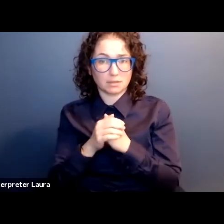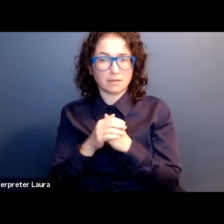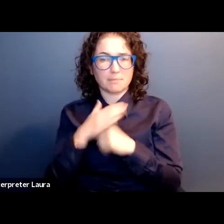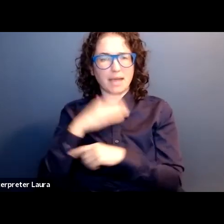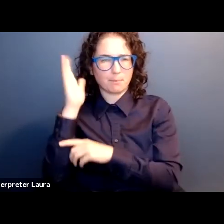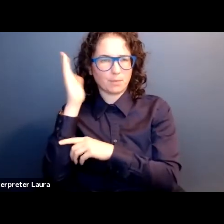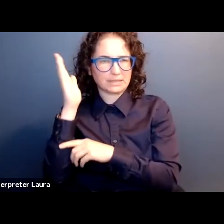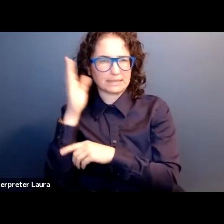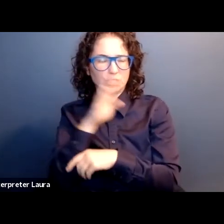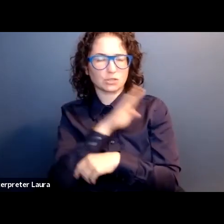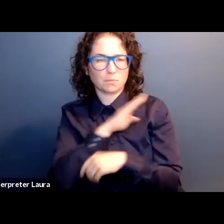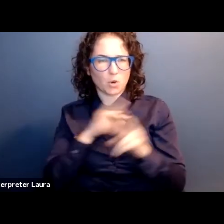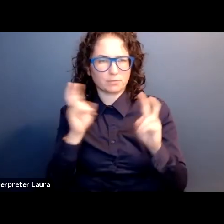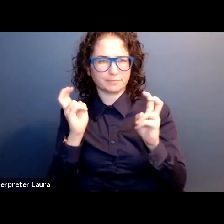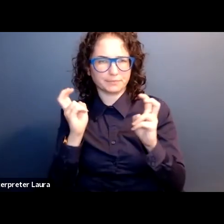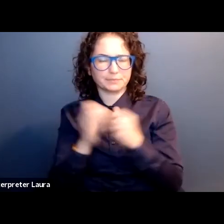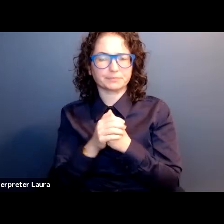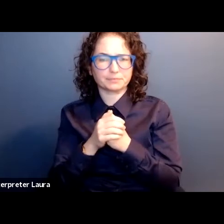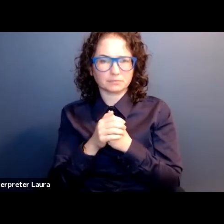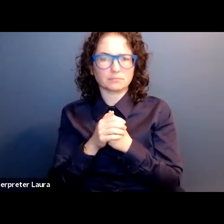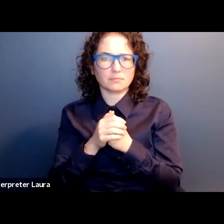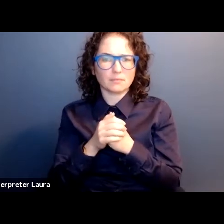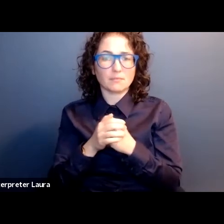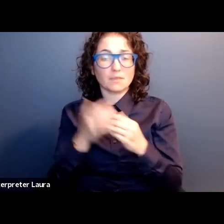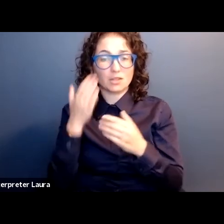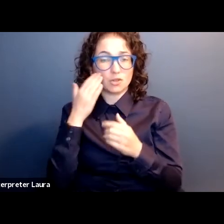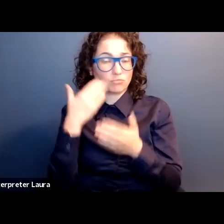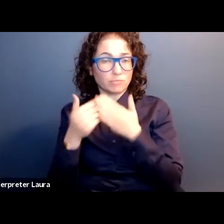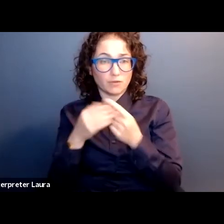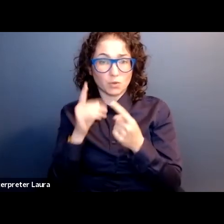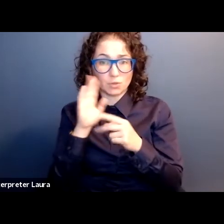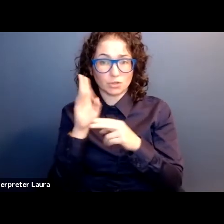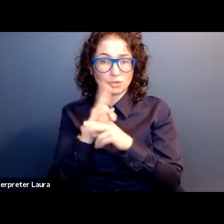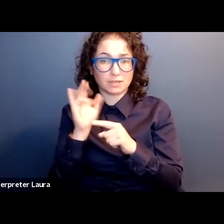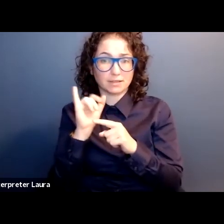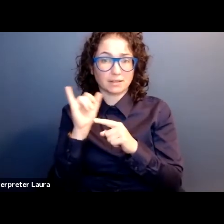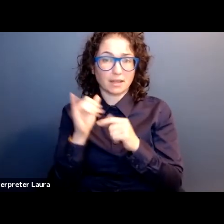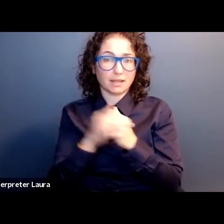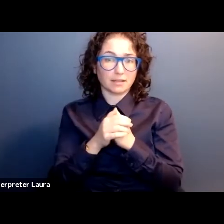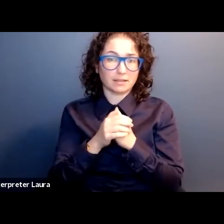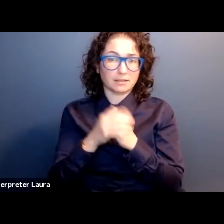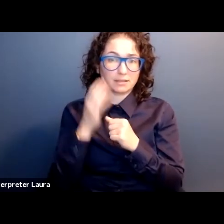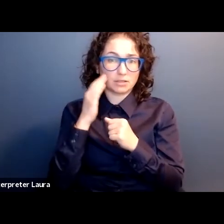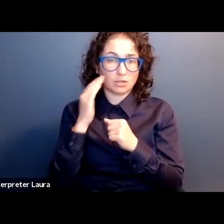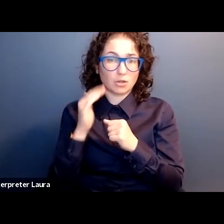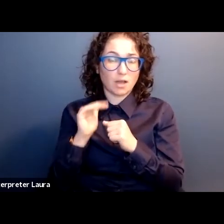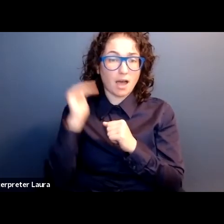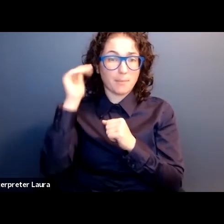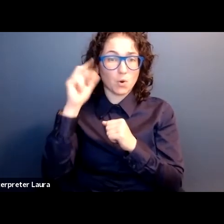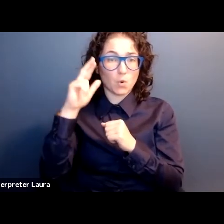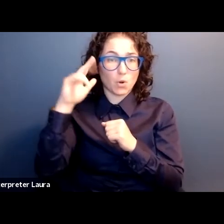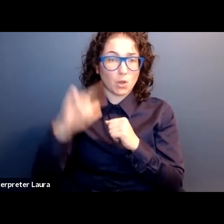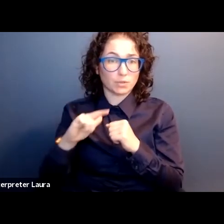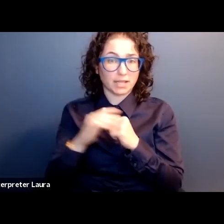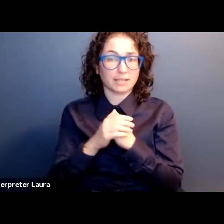presentation board, which one that you would use, upper side or lower side of the board to